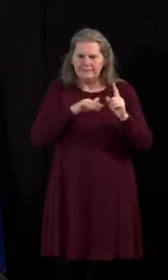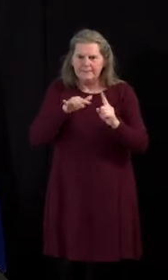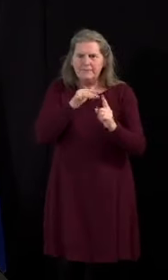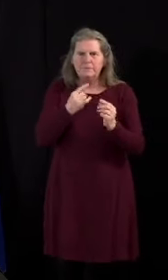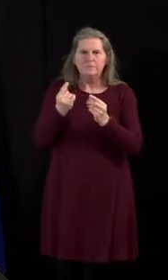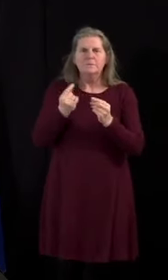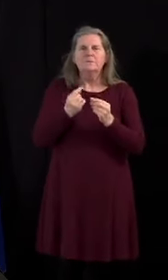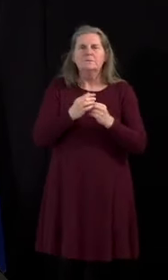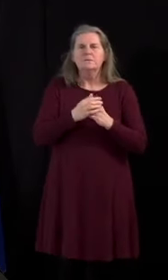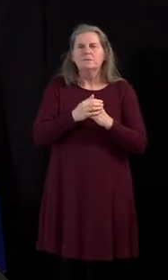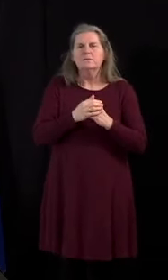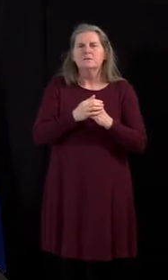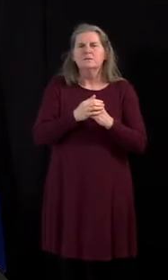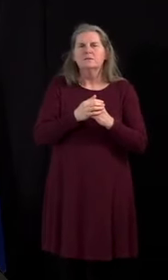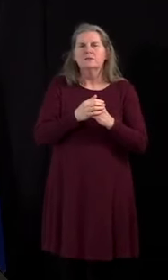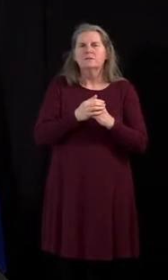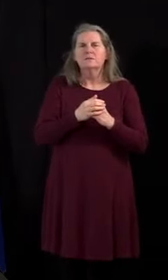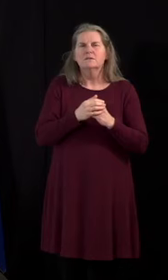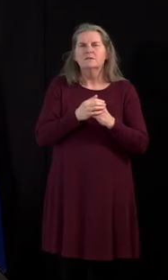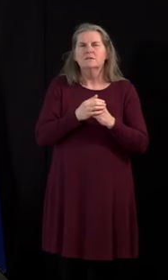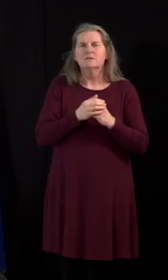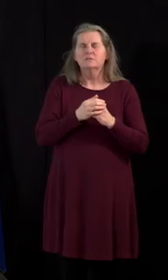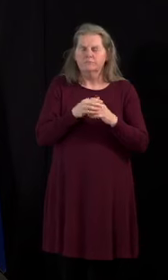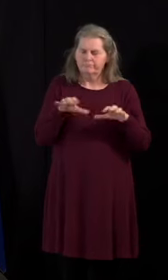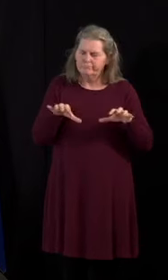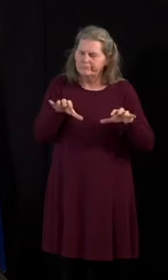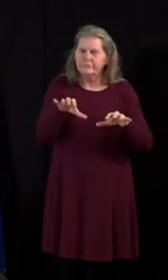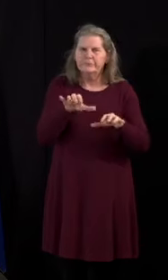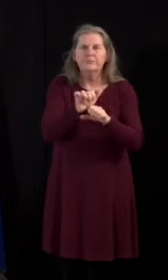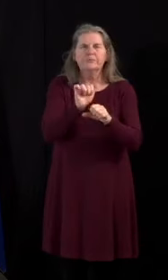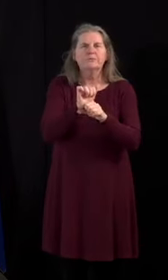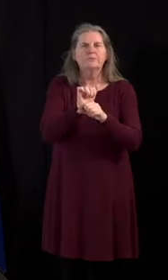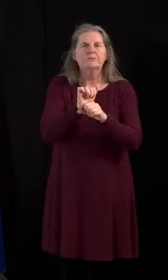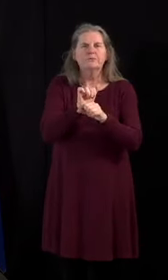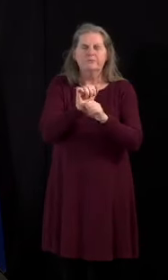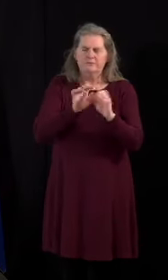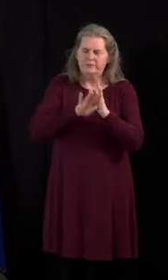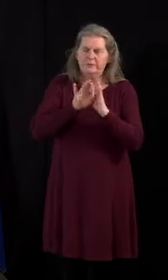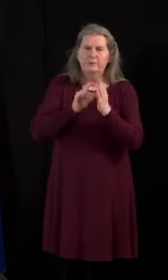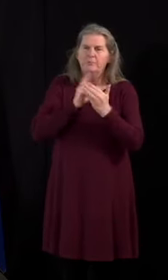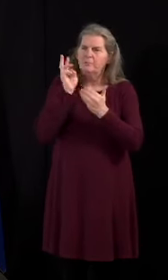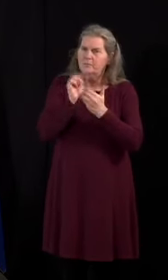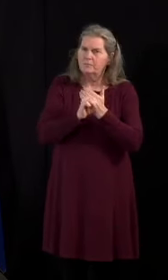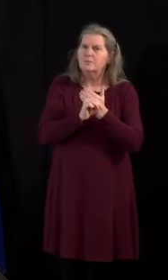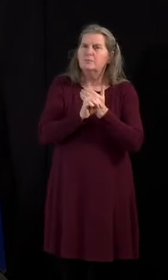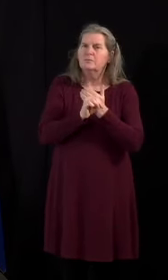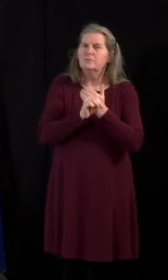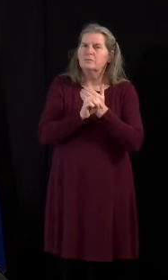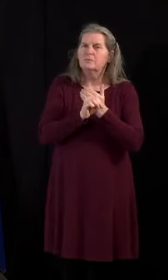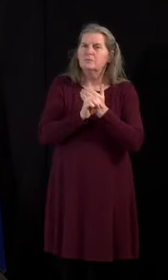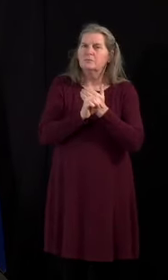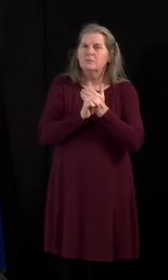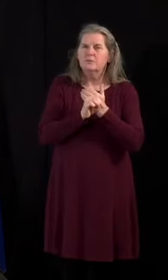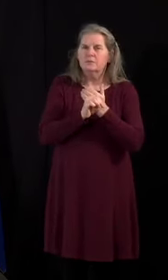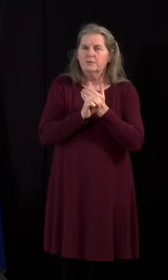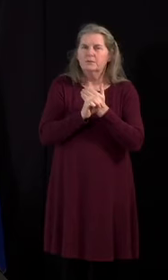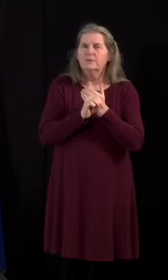can, and have worked very long hours to put together a program that can be